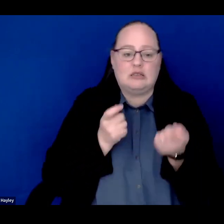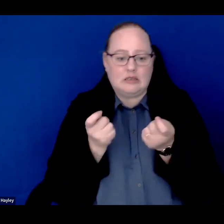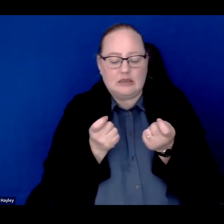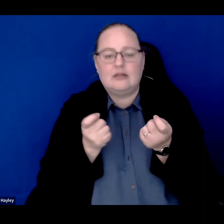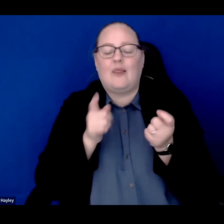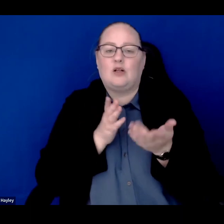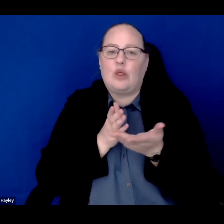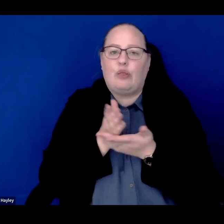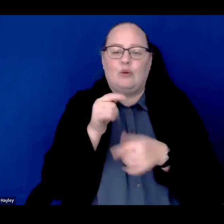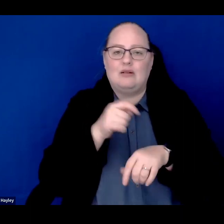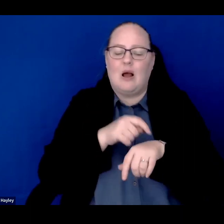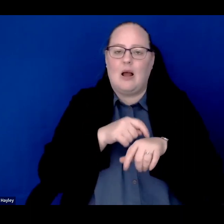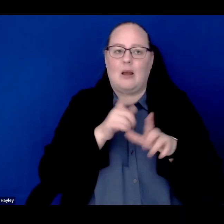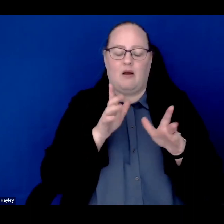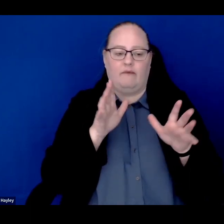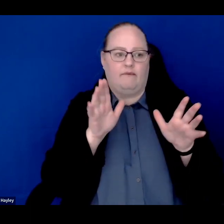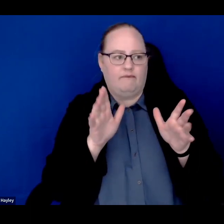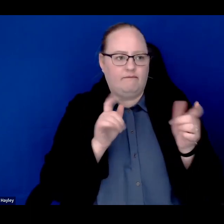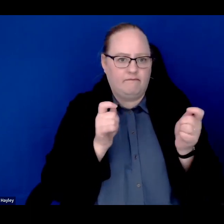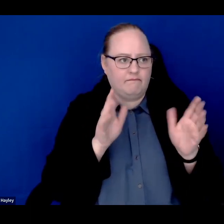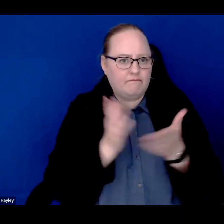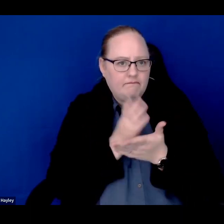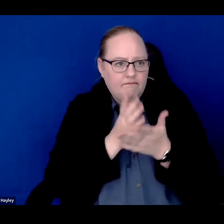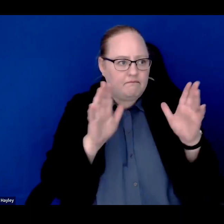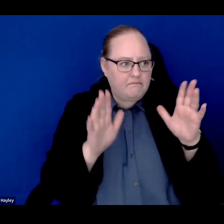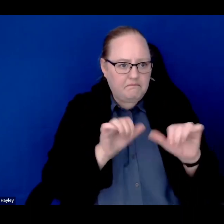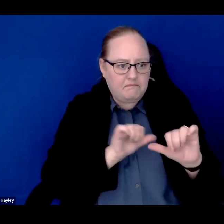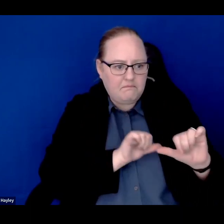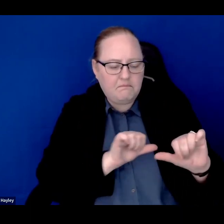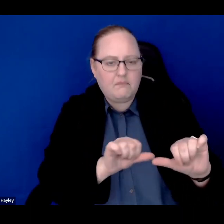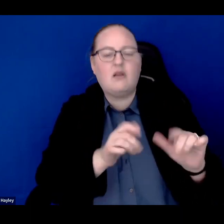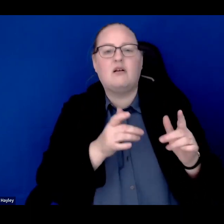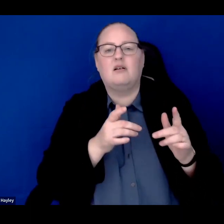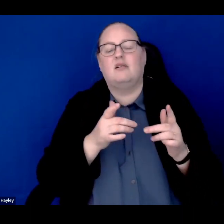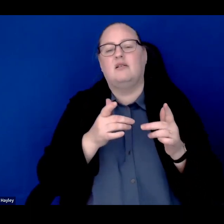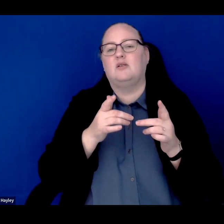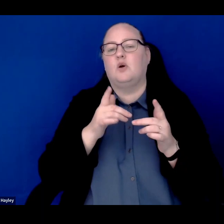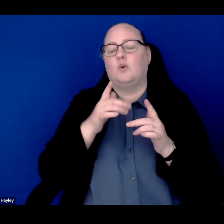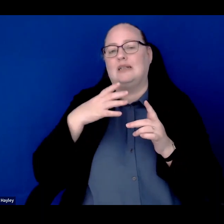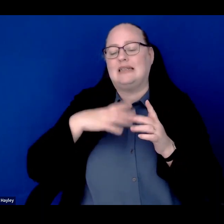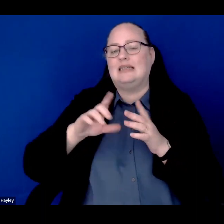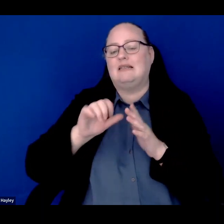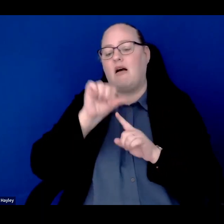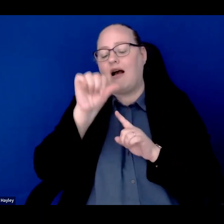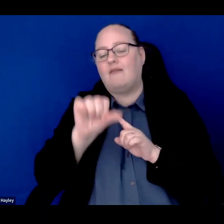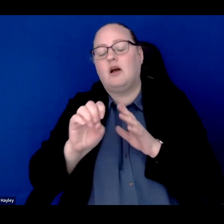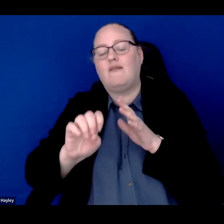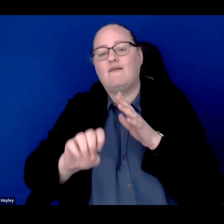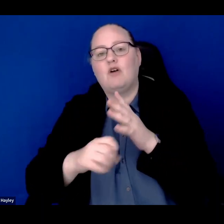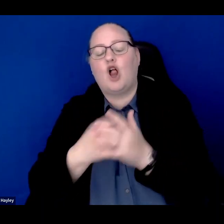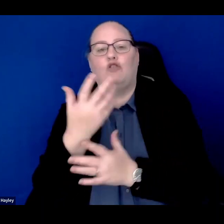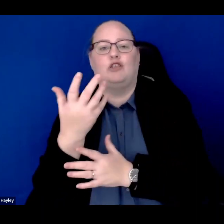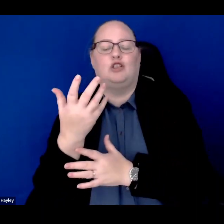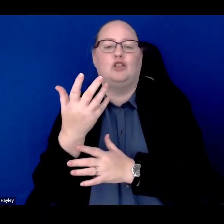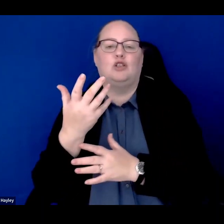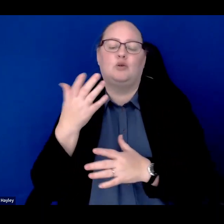of flourishing, to have, I mean, what Tim Jackson's called like prosperity without growth. So you want your economy to keep evolving and to